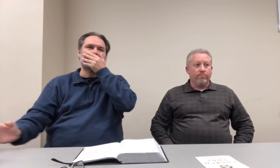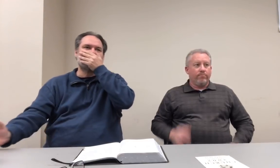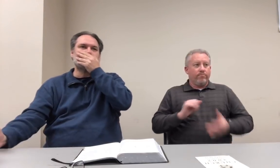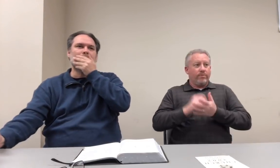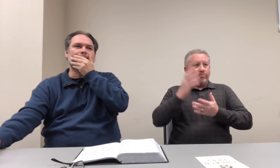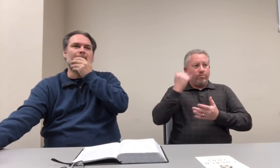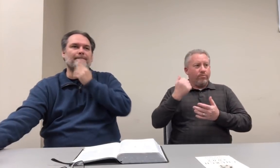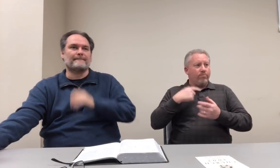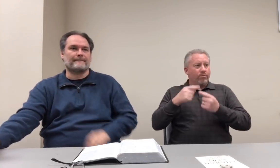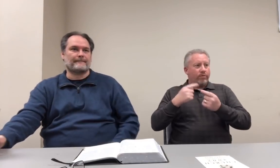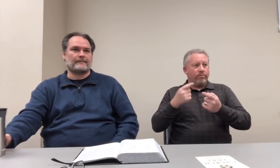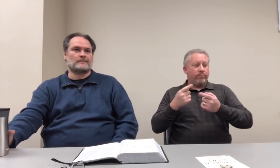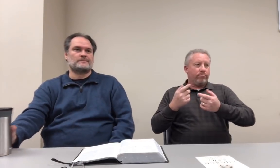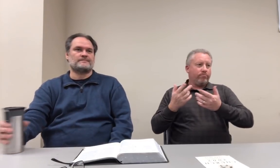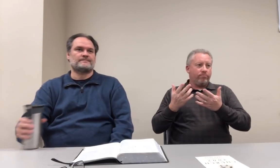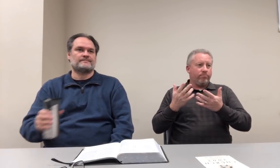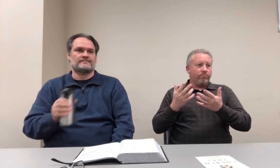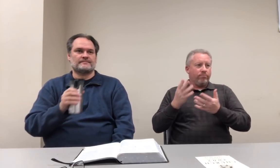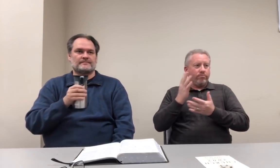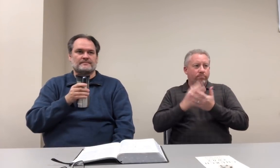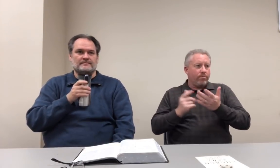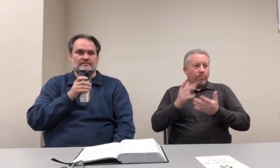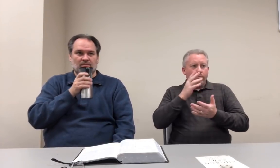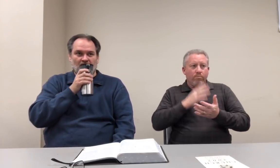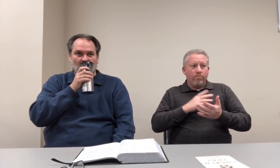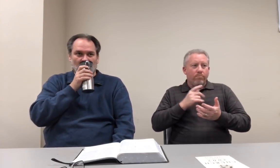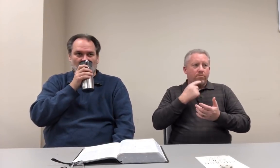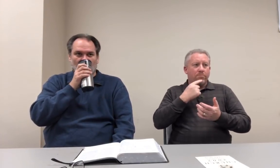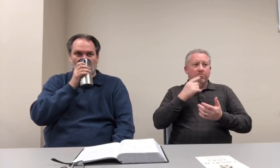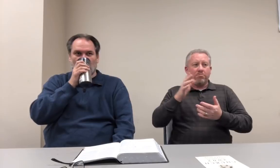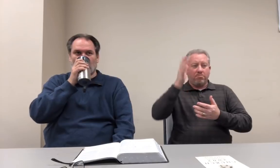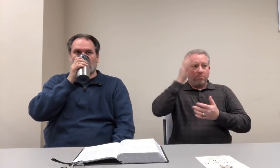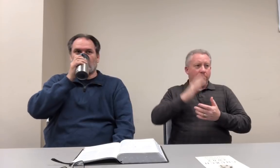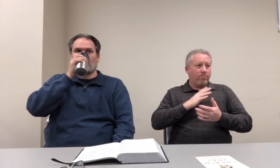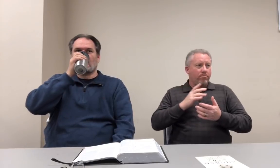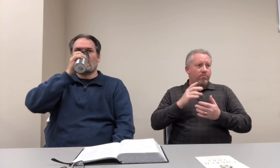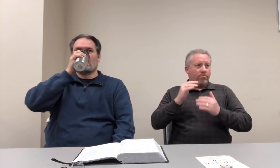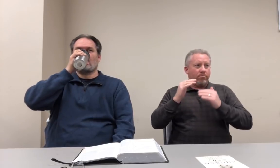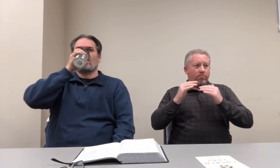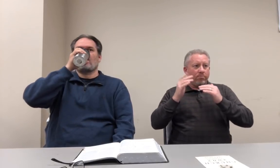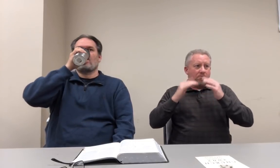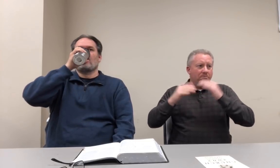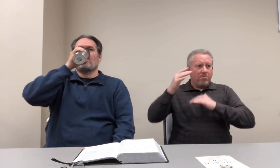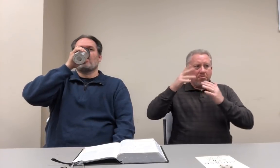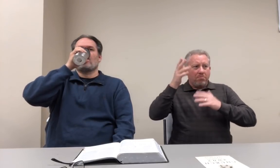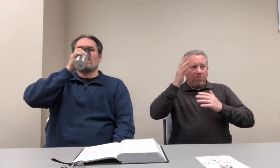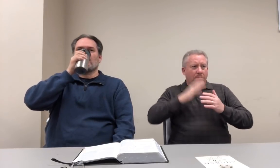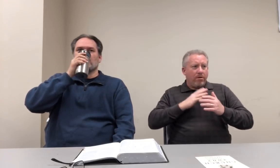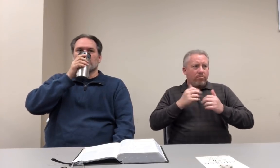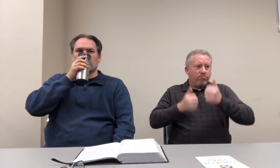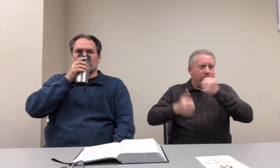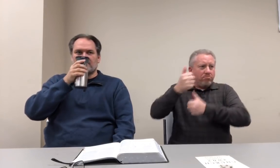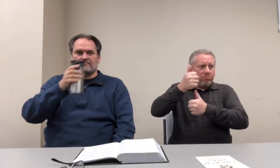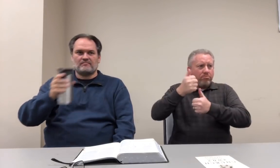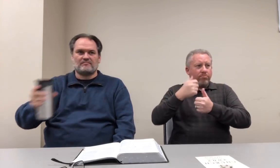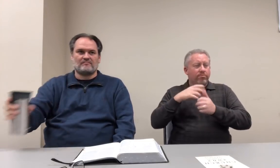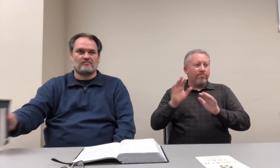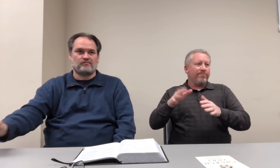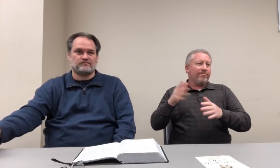think about. What about God repenting? Or God changing his mind? Now, first, what are you